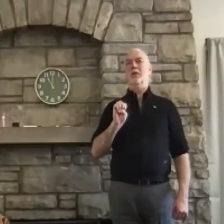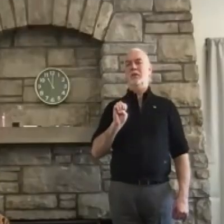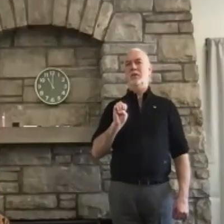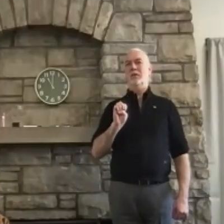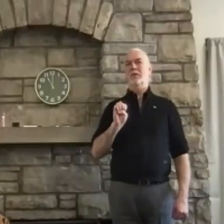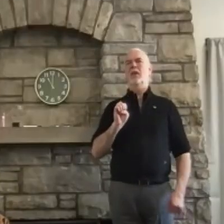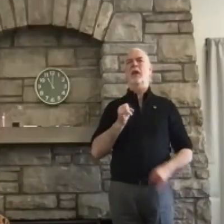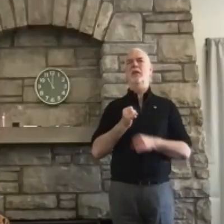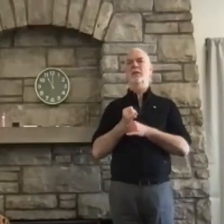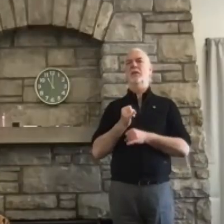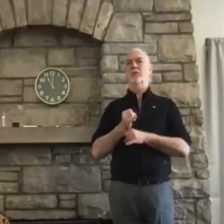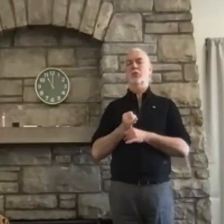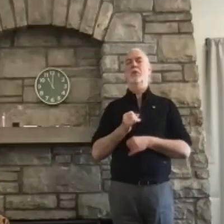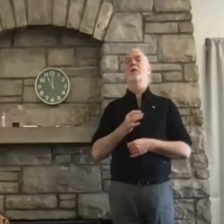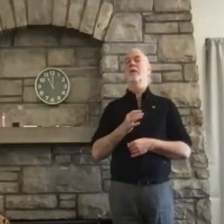and